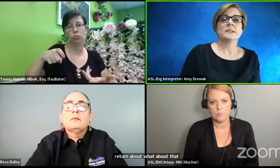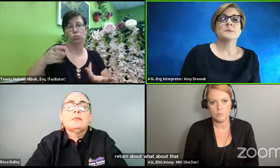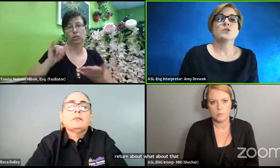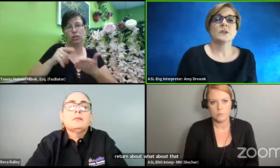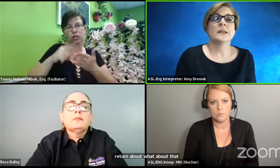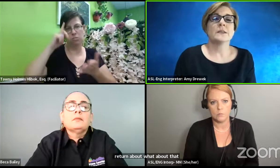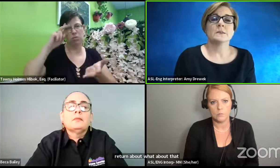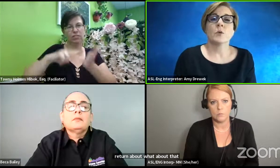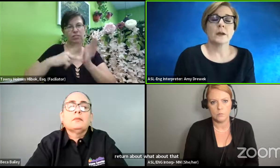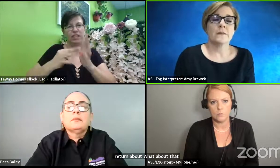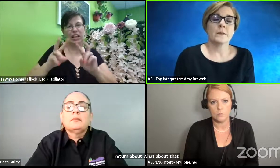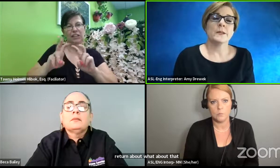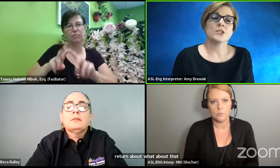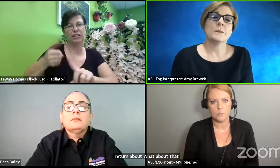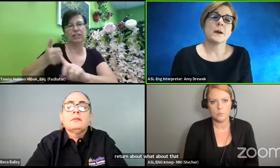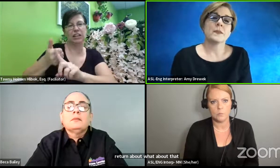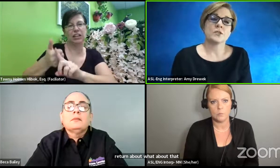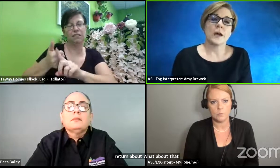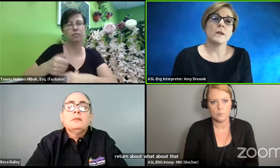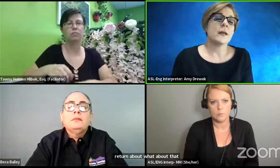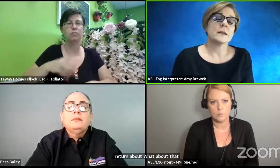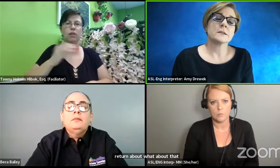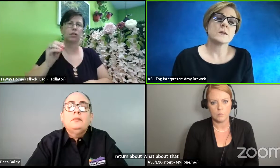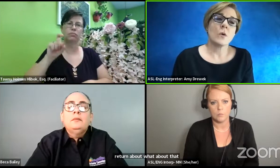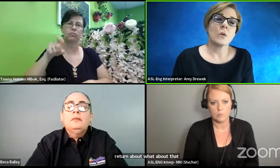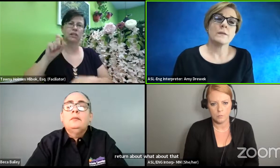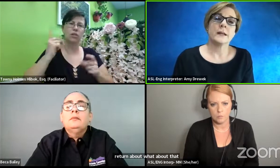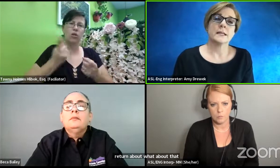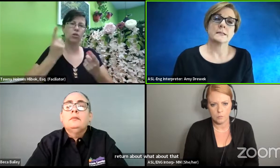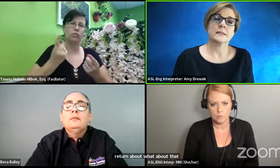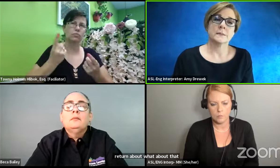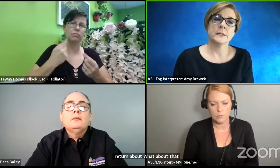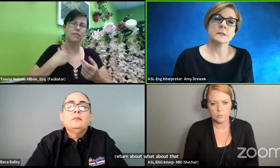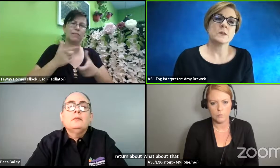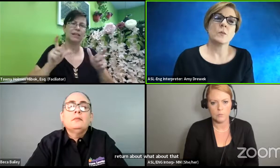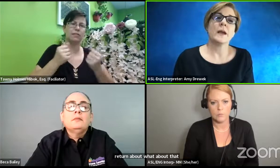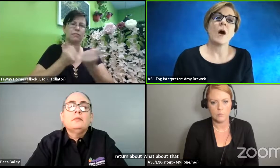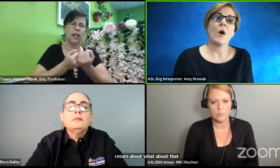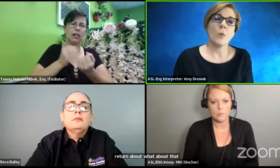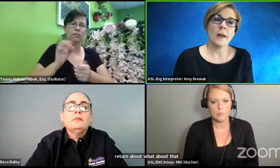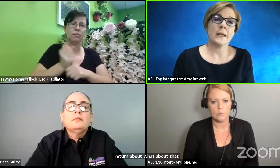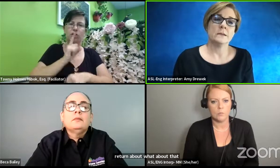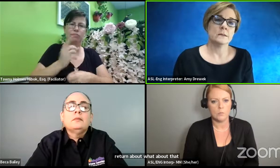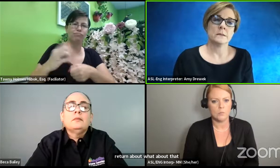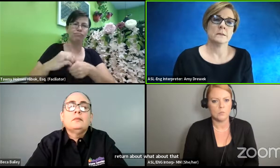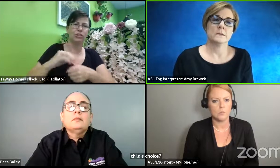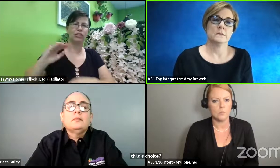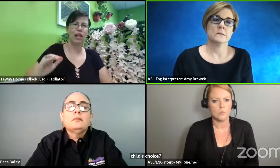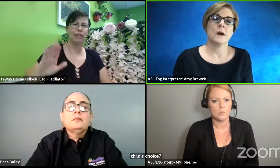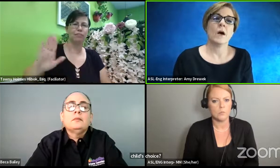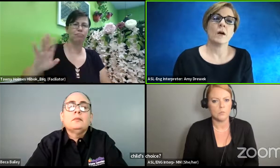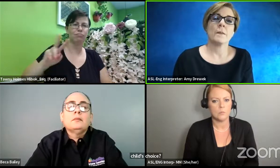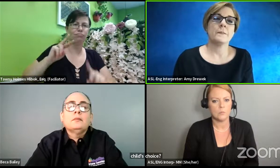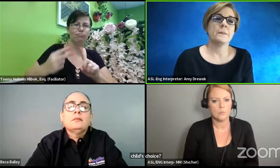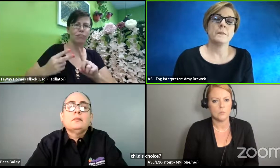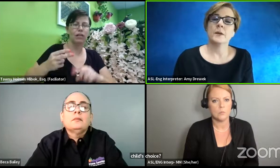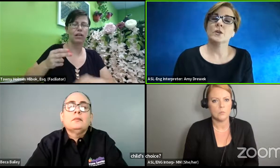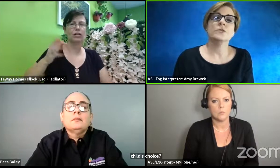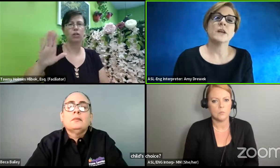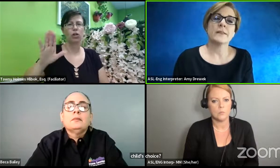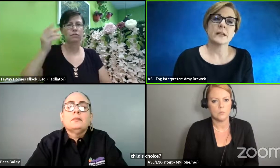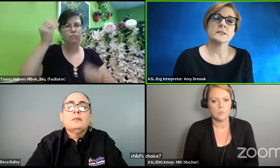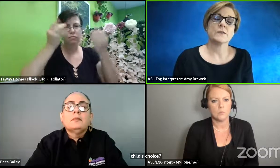So the assessment should give us more information about the child. That is the goal of any assessment. So we always